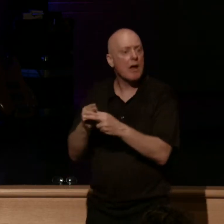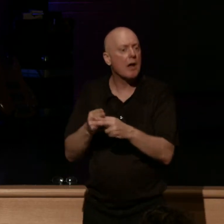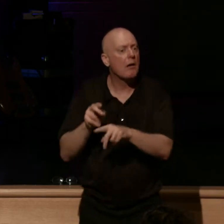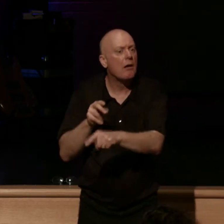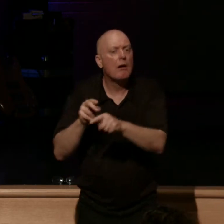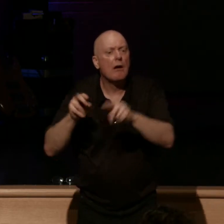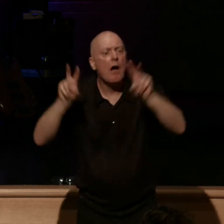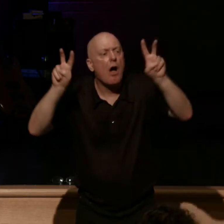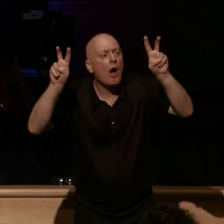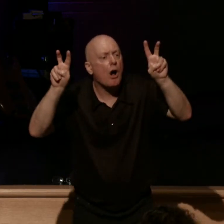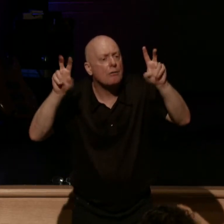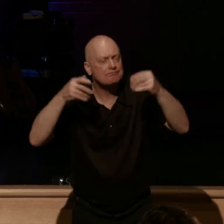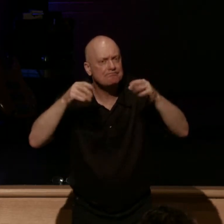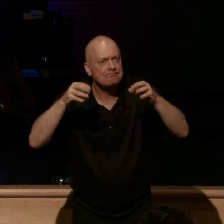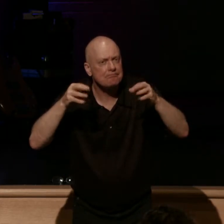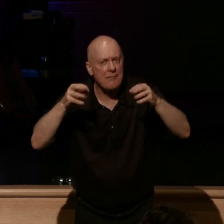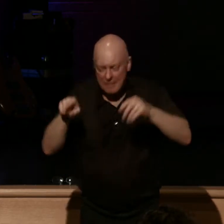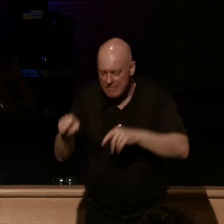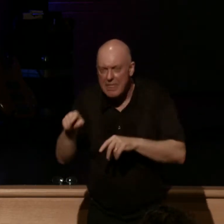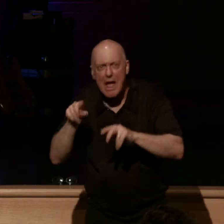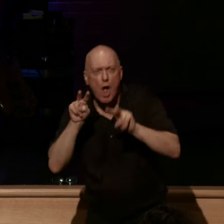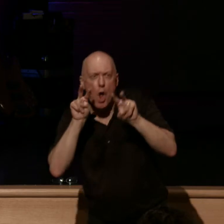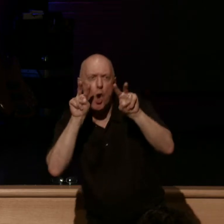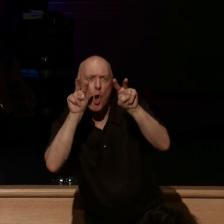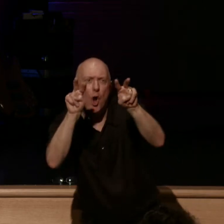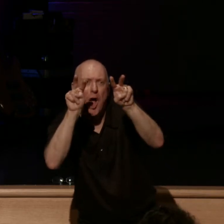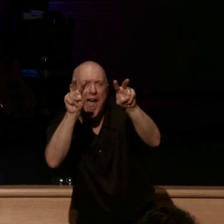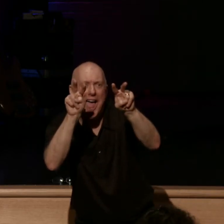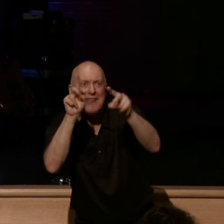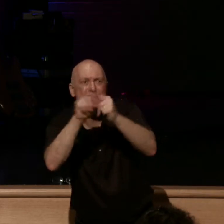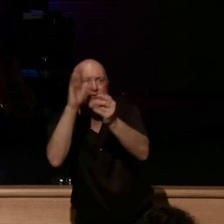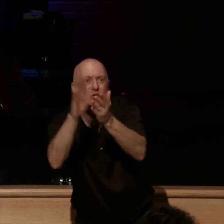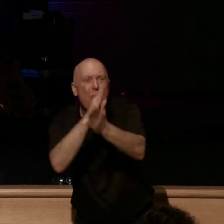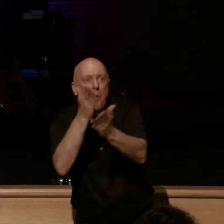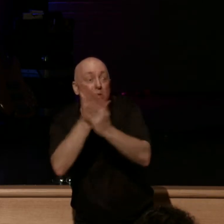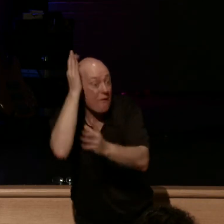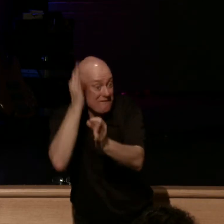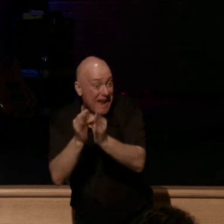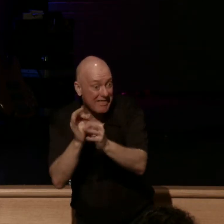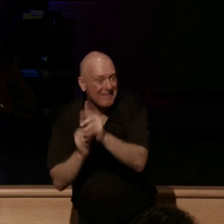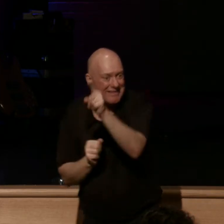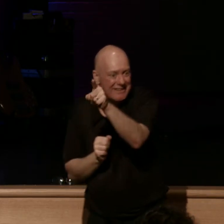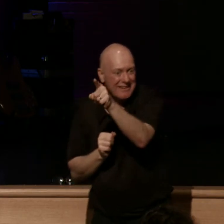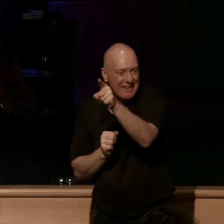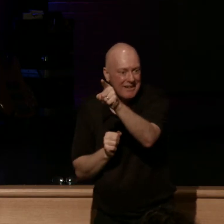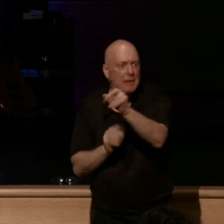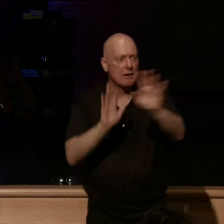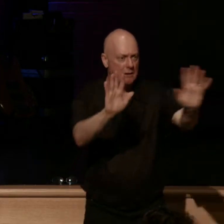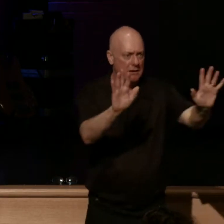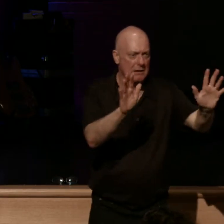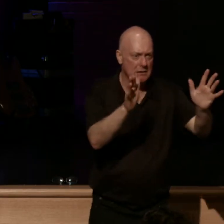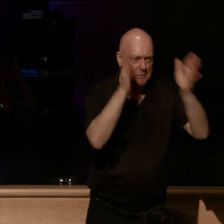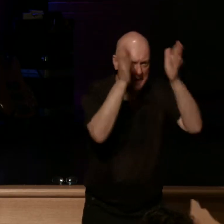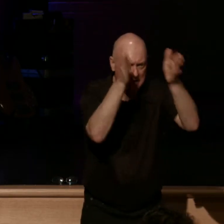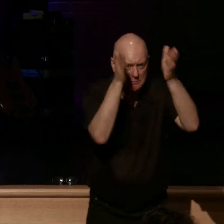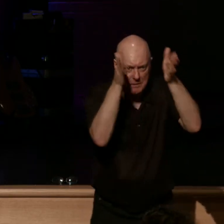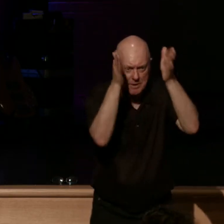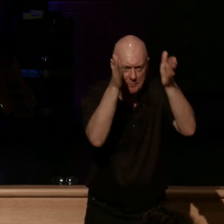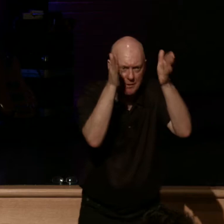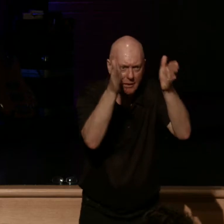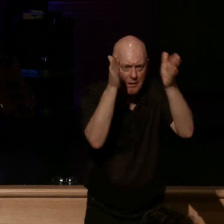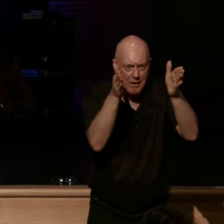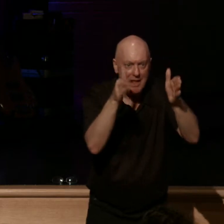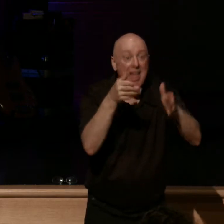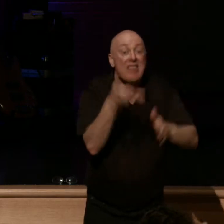Are called to look ahead to glory by faith. So loved ones, listen up, okay, ready?